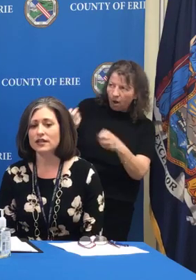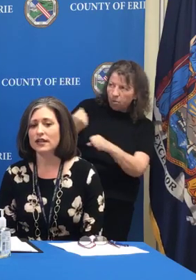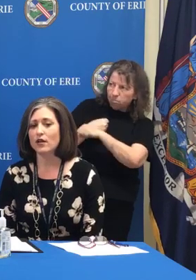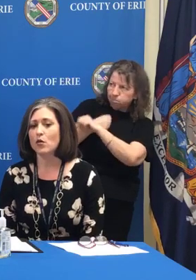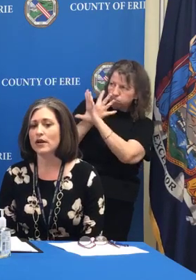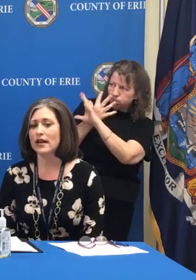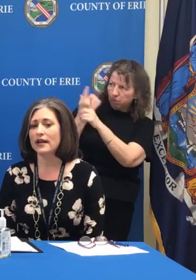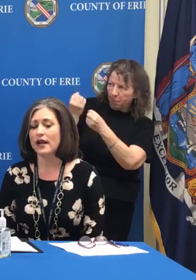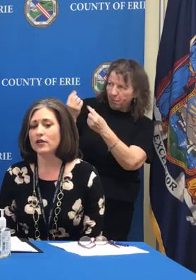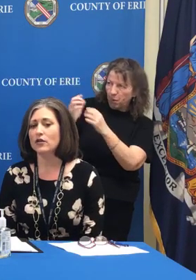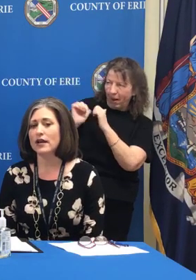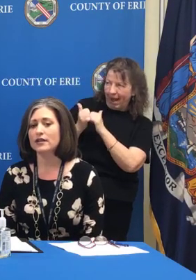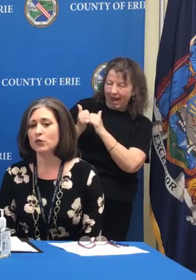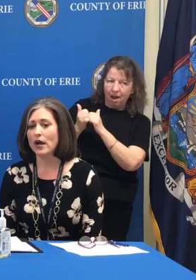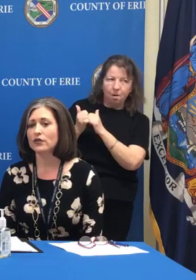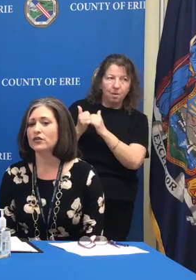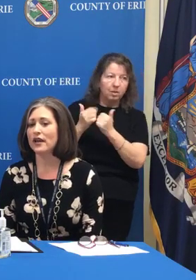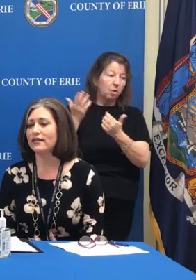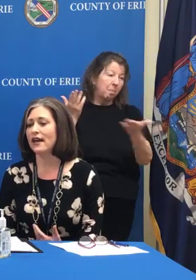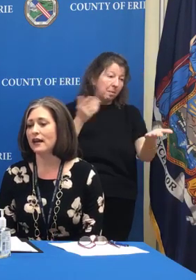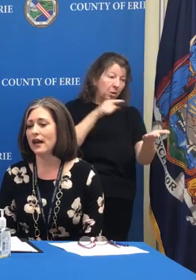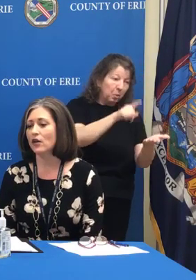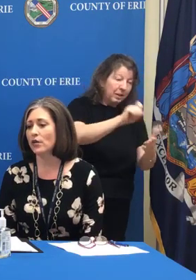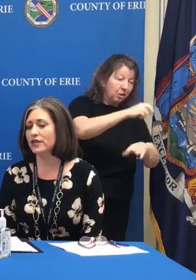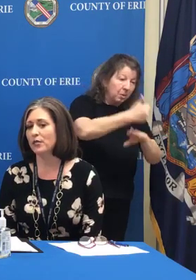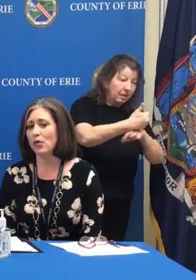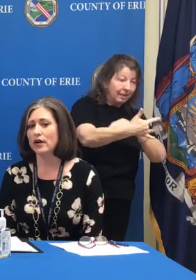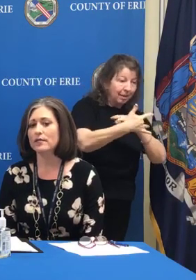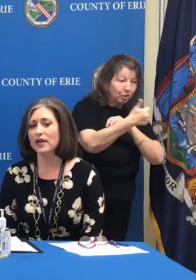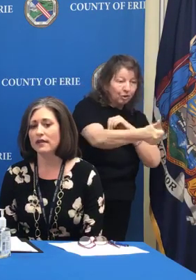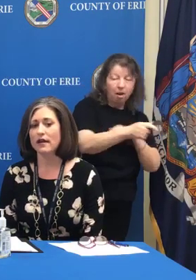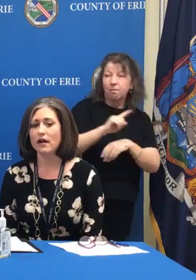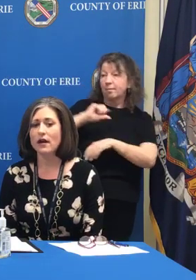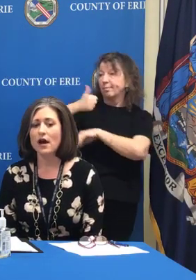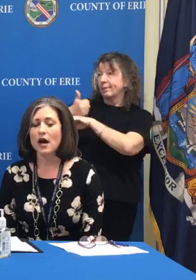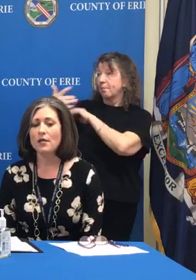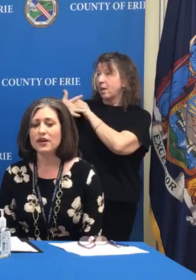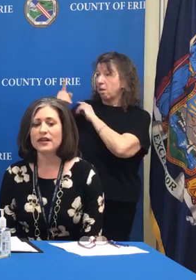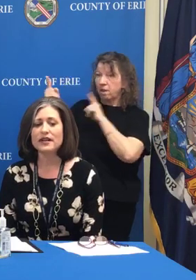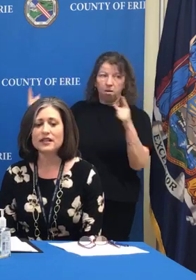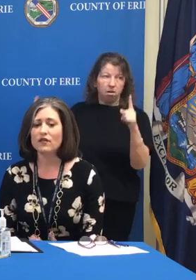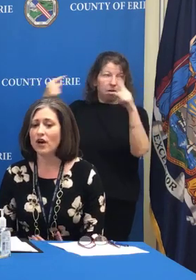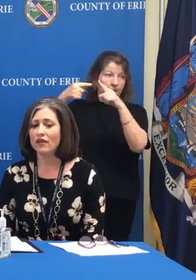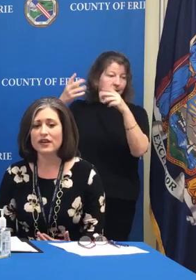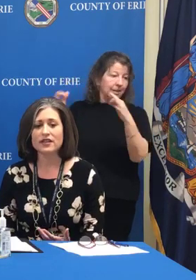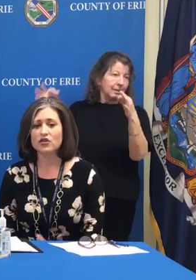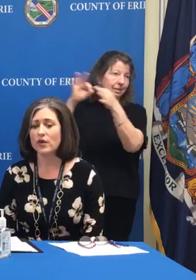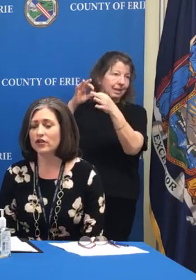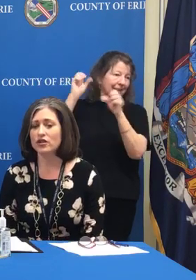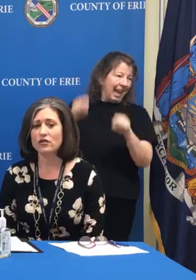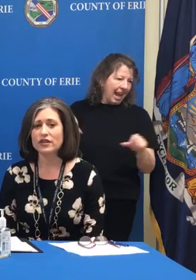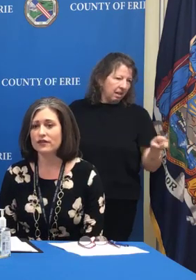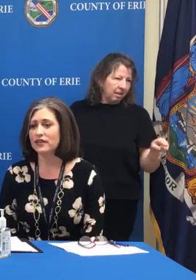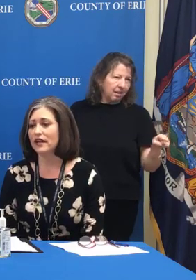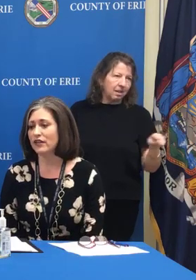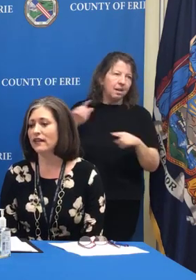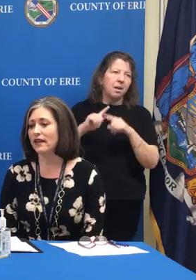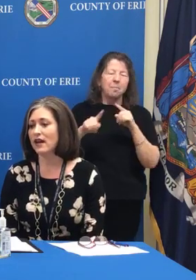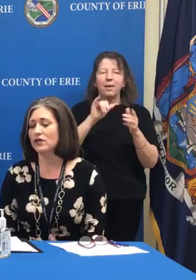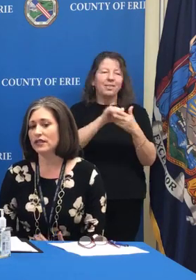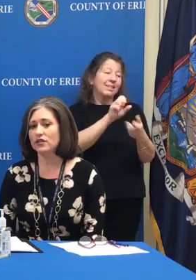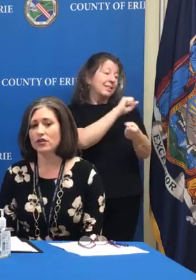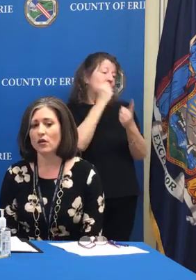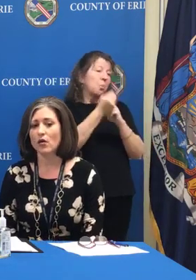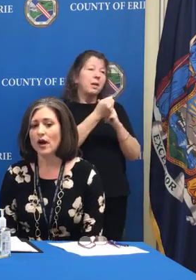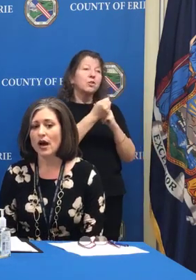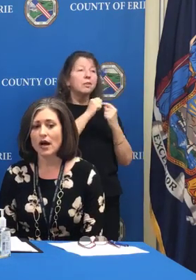you need to get coordinated on your end as well so that that ongoing support can be there. But it is an evolving situation, no different than everything